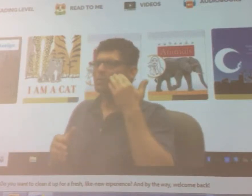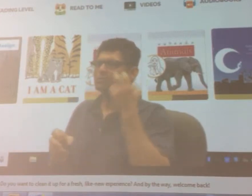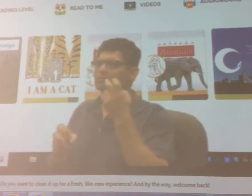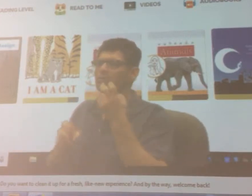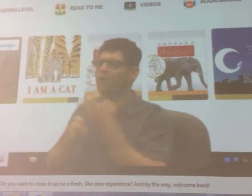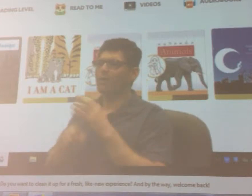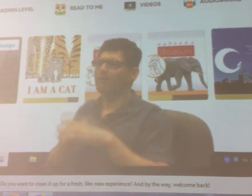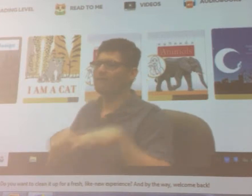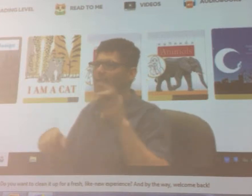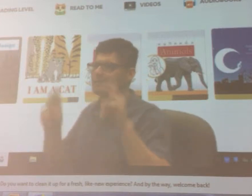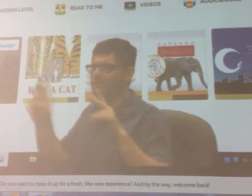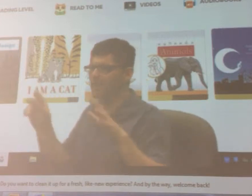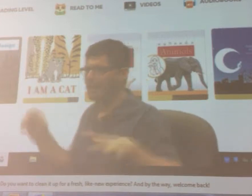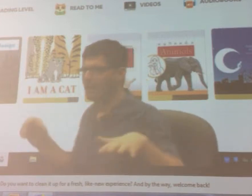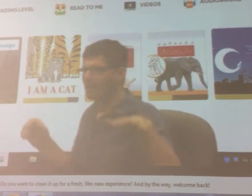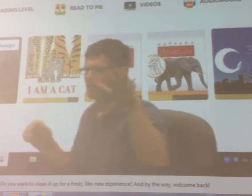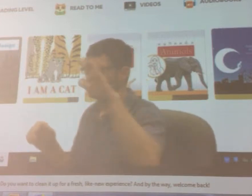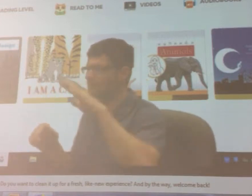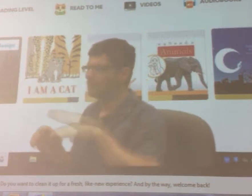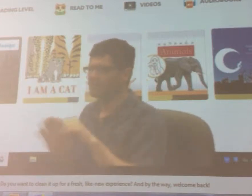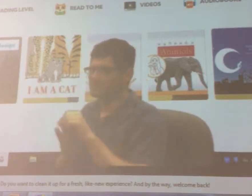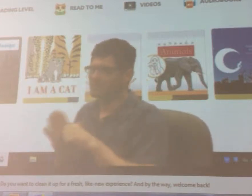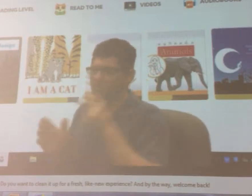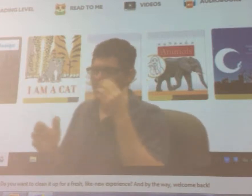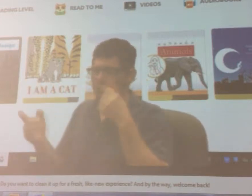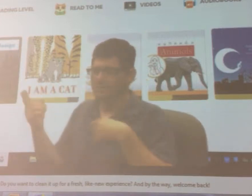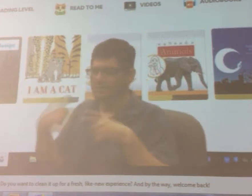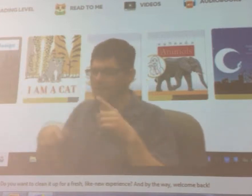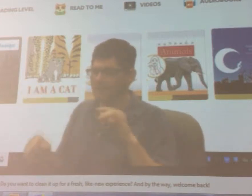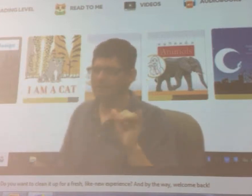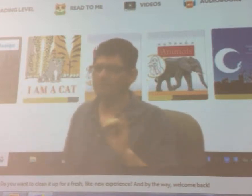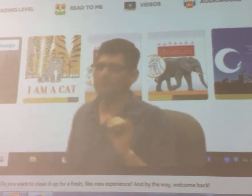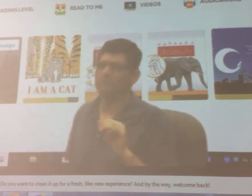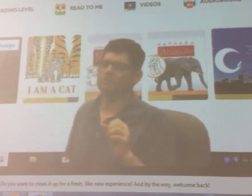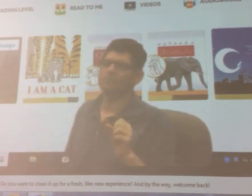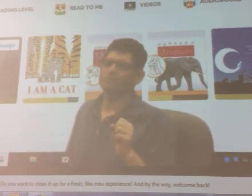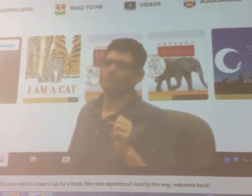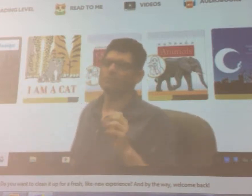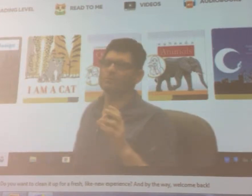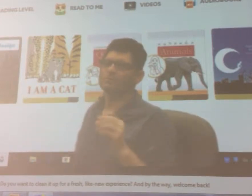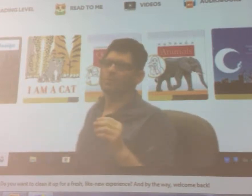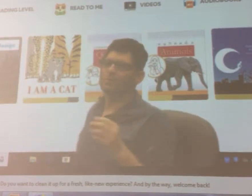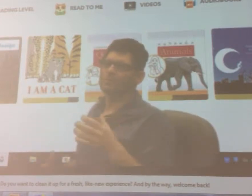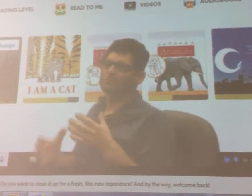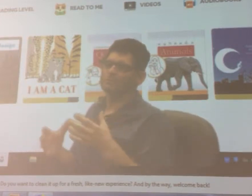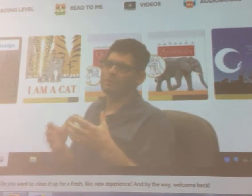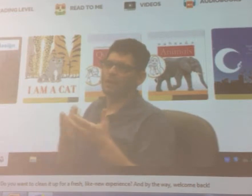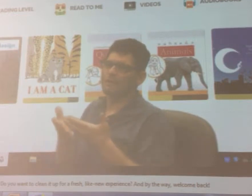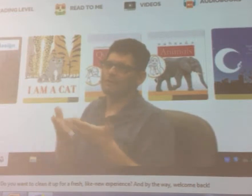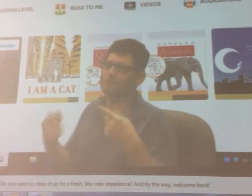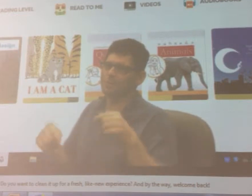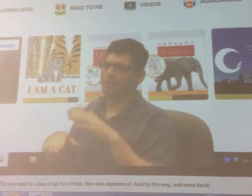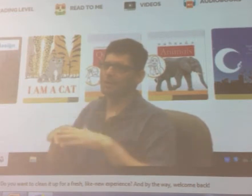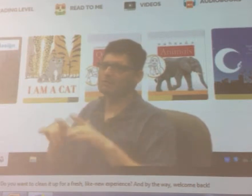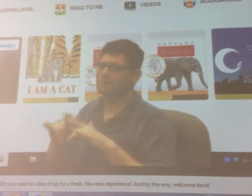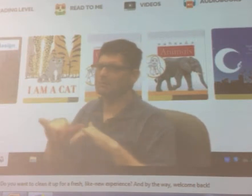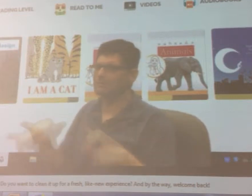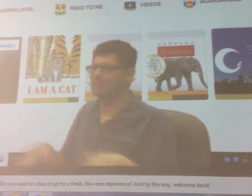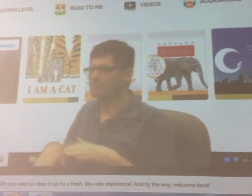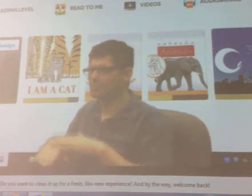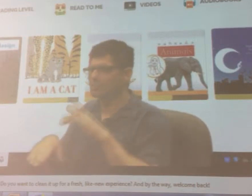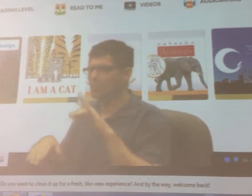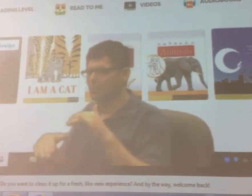time samples where the parents can learn sign language. We know there's not a lot of their role models out throughout the state, and so we really want to provide